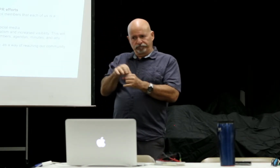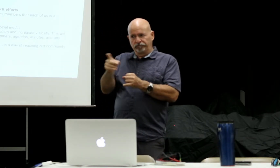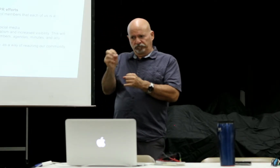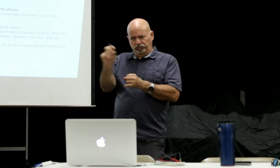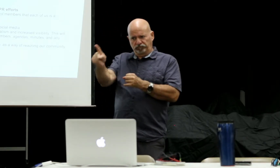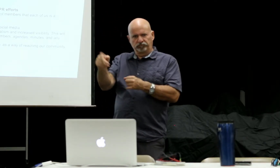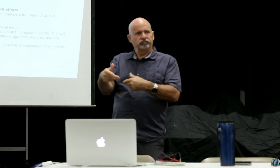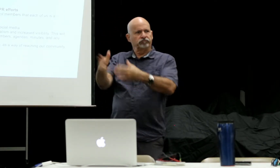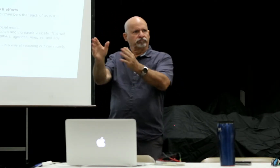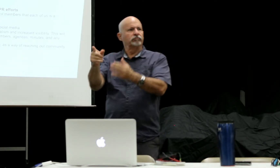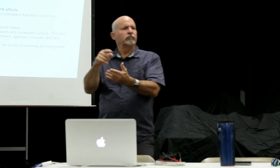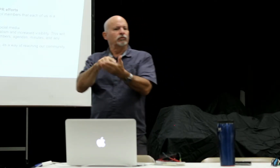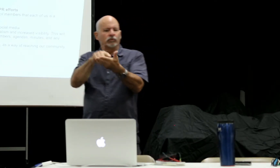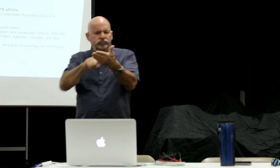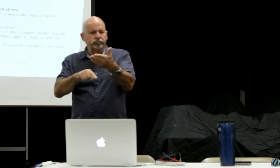So the board